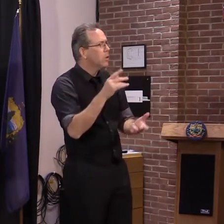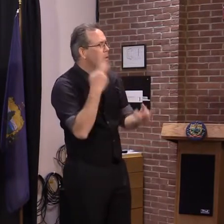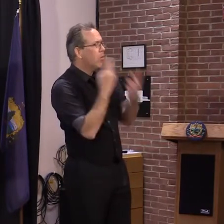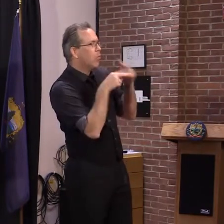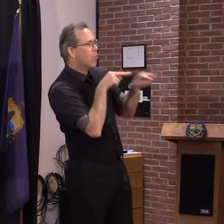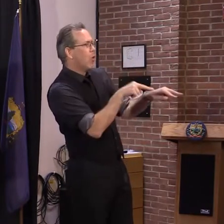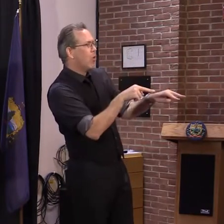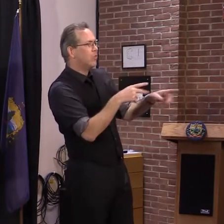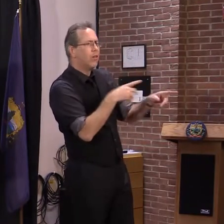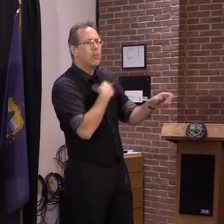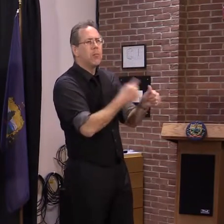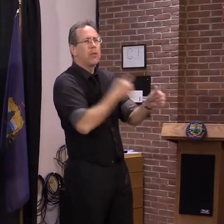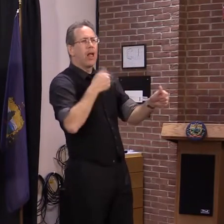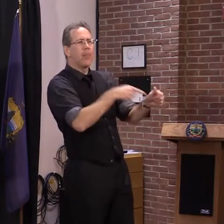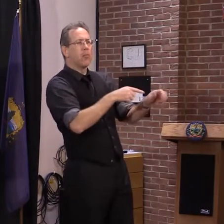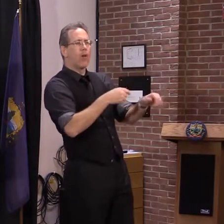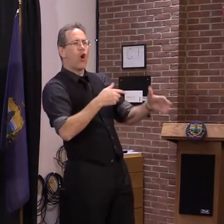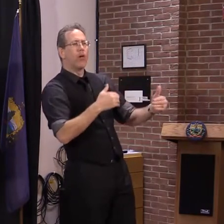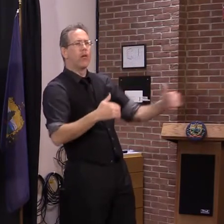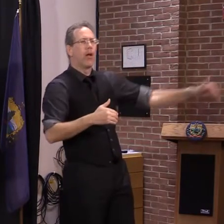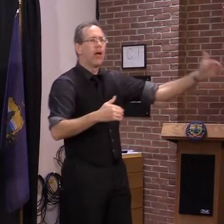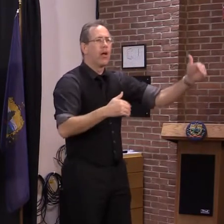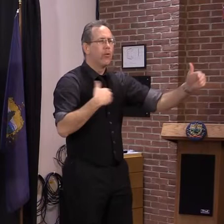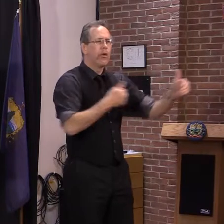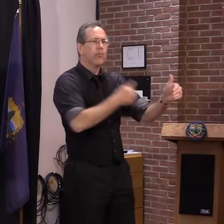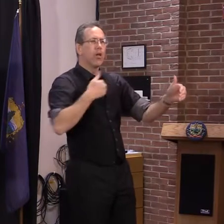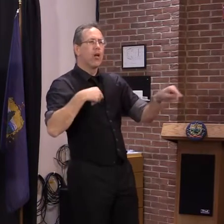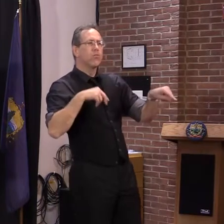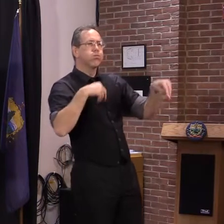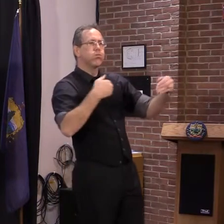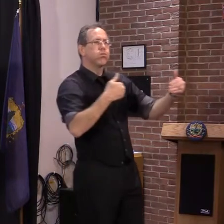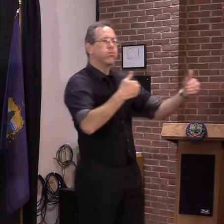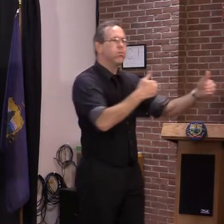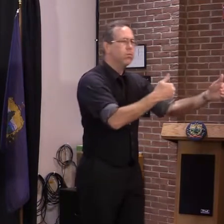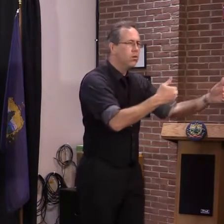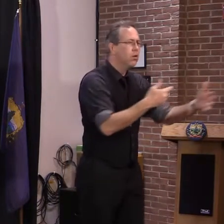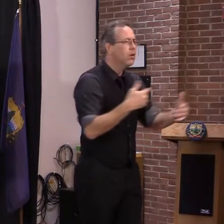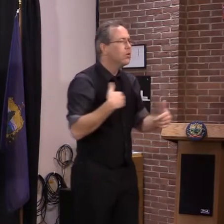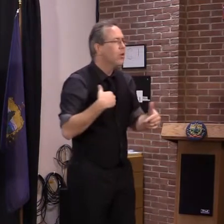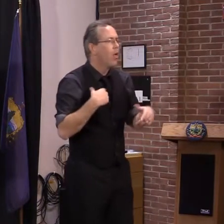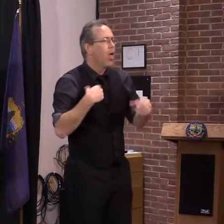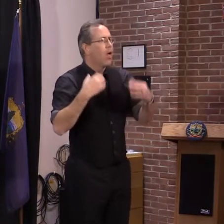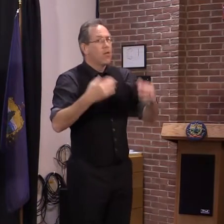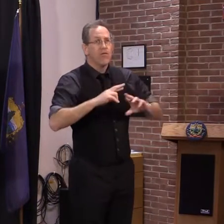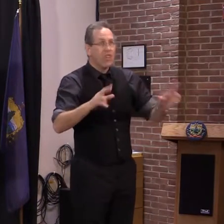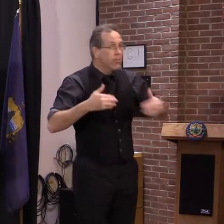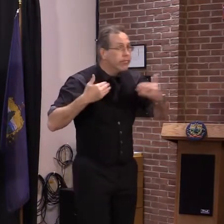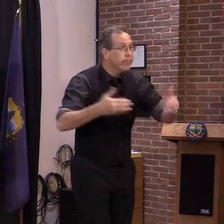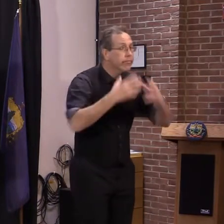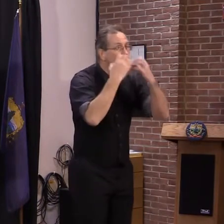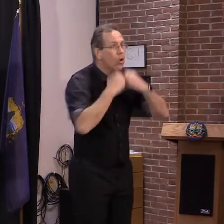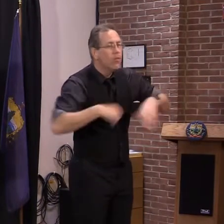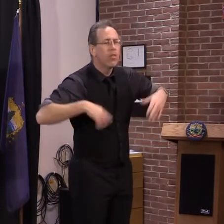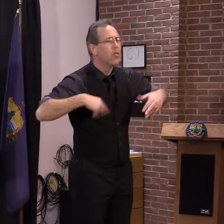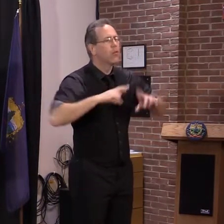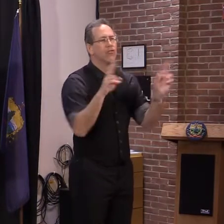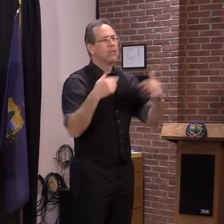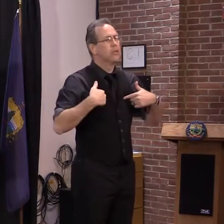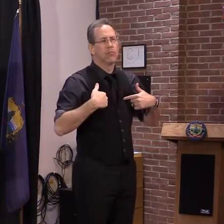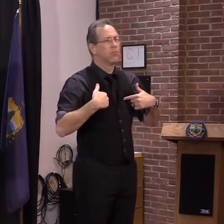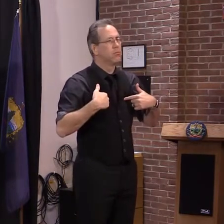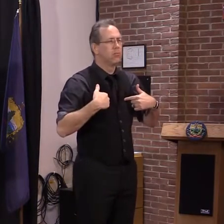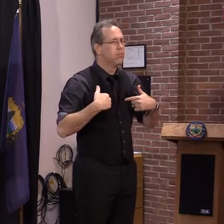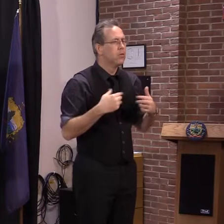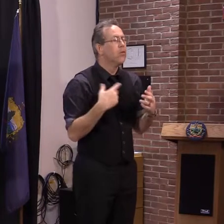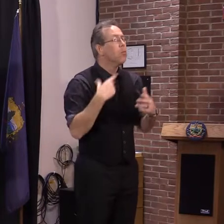Vermont, we're not ready to jump to a recommendation for the removal of masks altogether, but I expect that recommendation will be coming at some